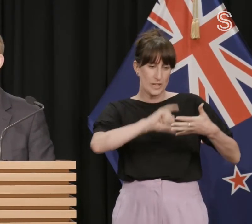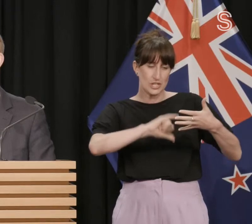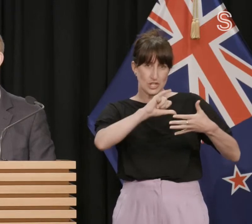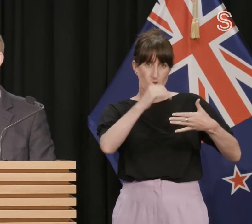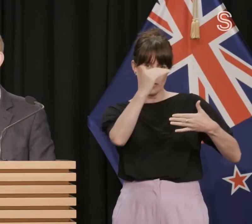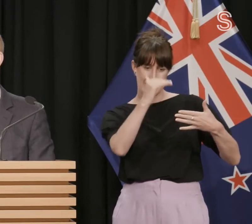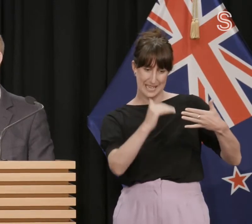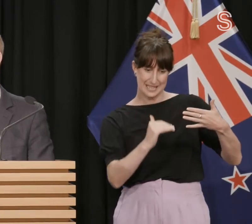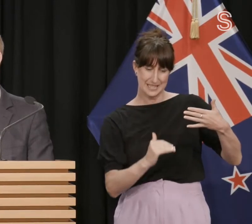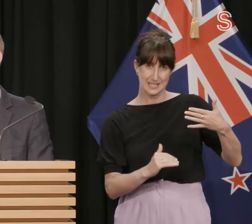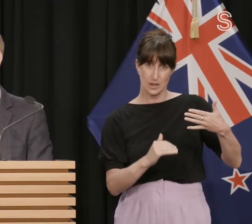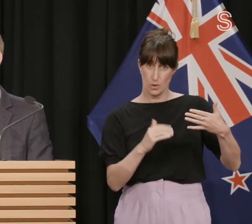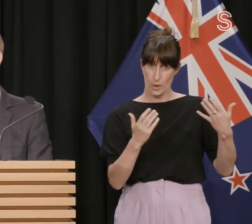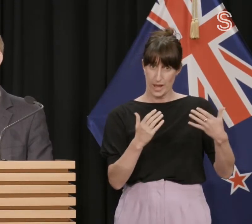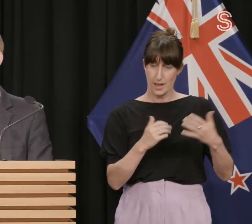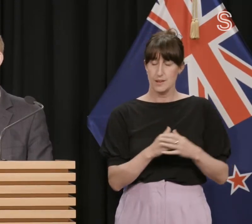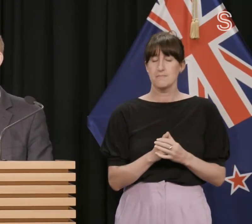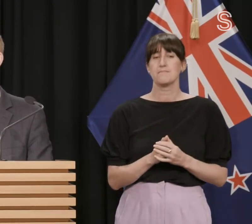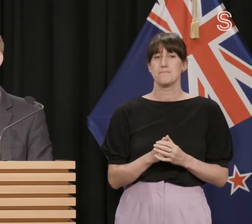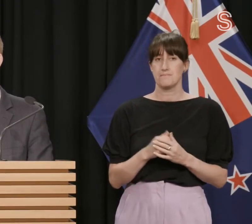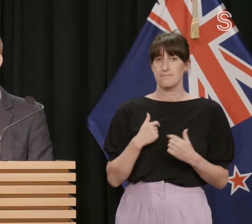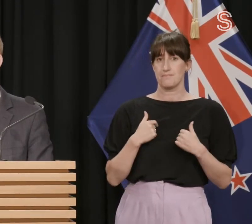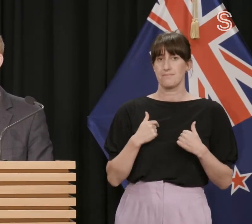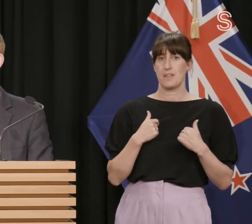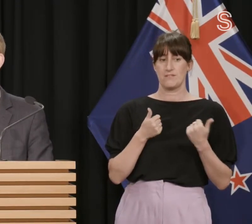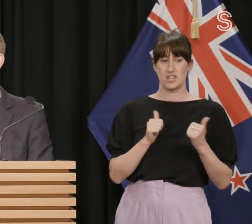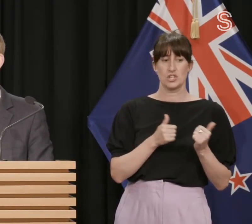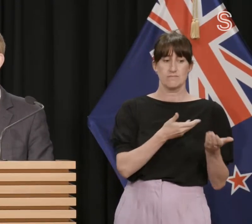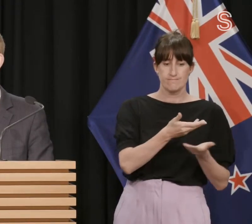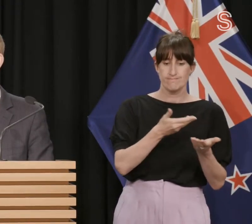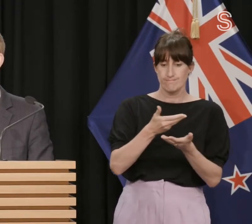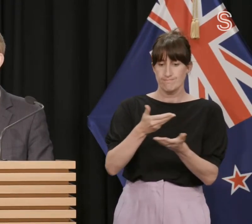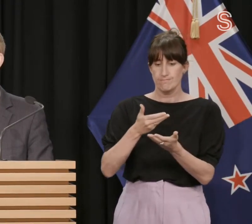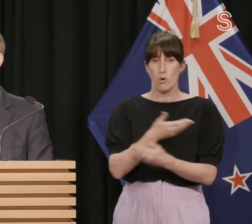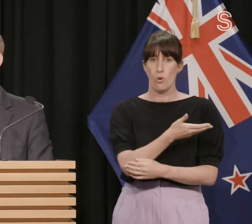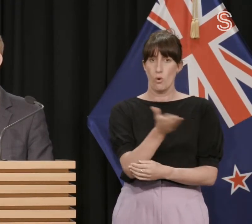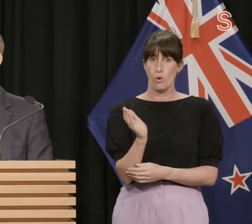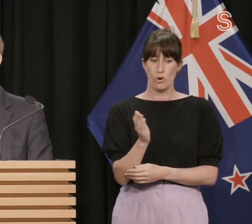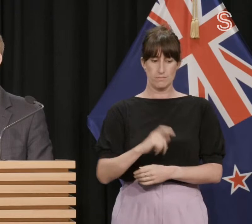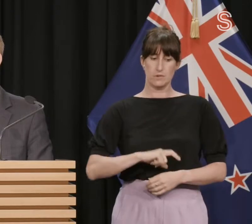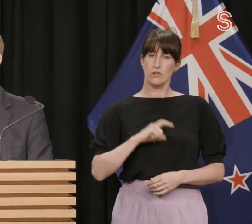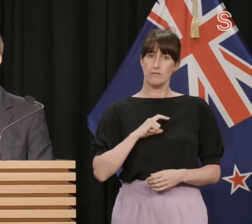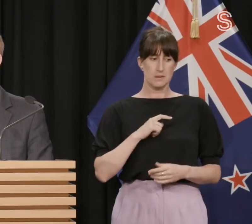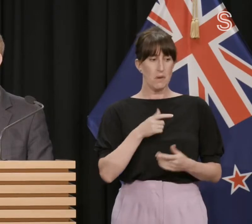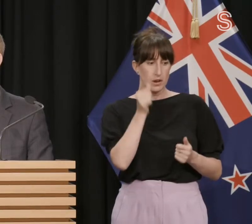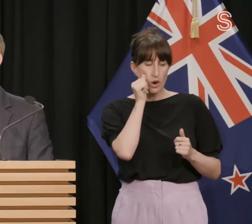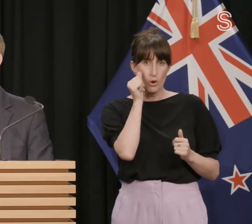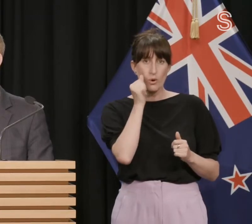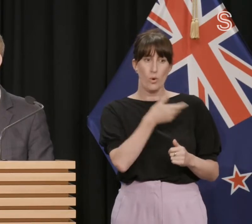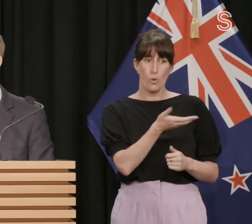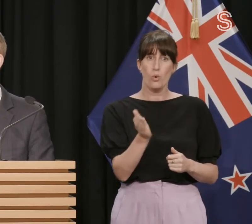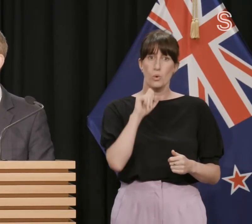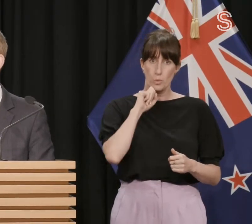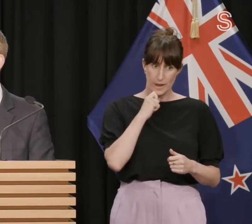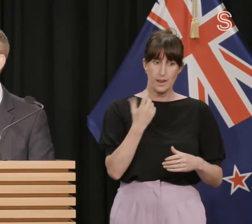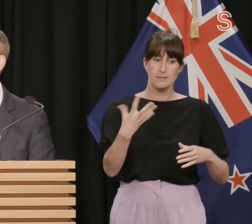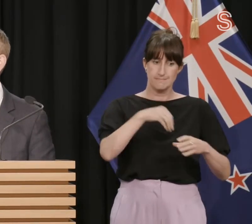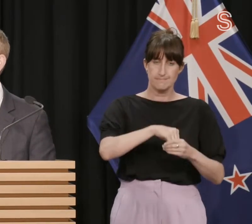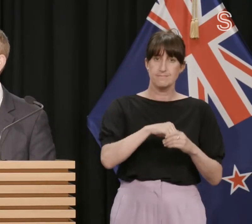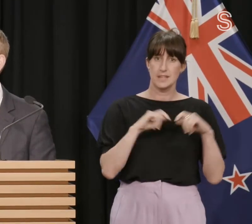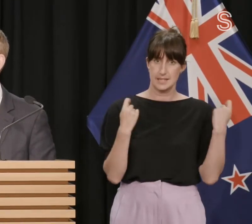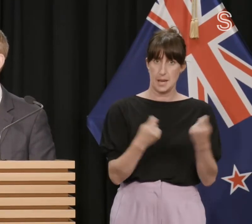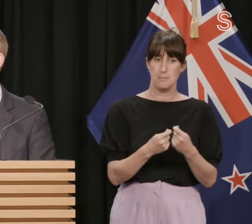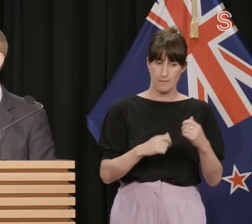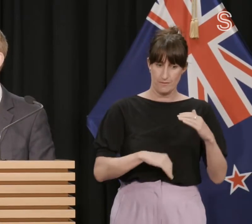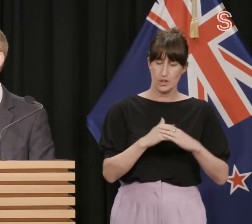I've had good constructive conversations with all of them, and I am confident that they are all going to continue to fully contribute and fully be part of